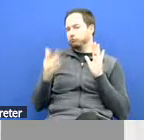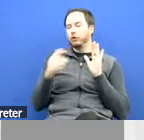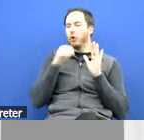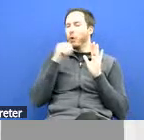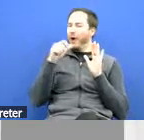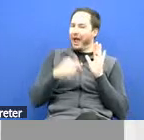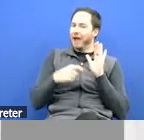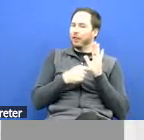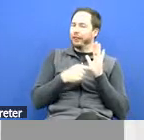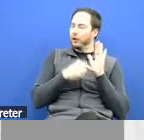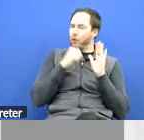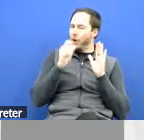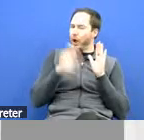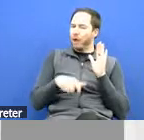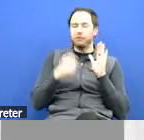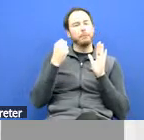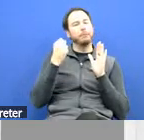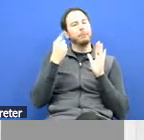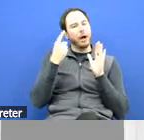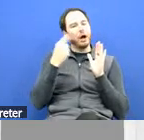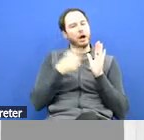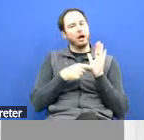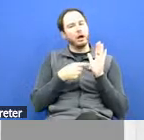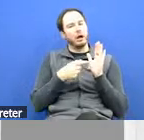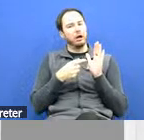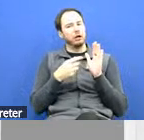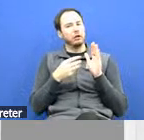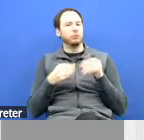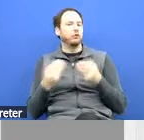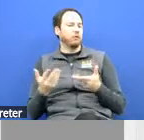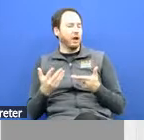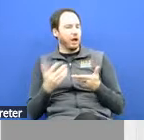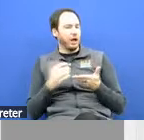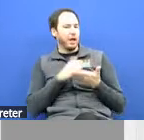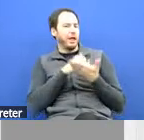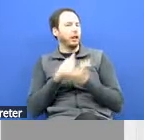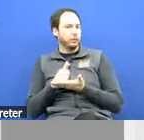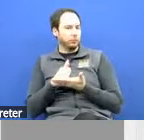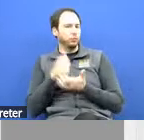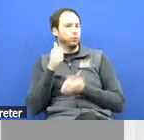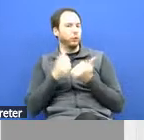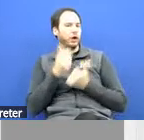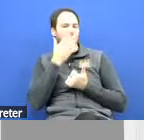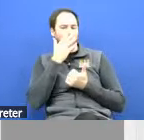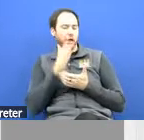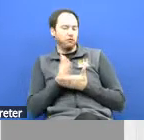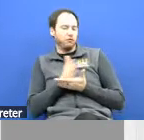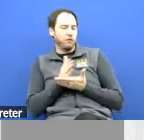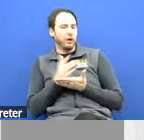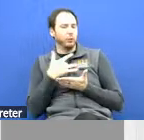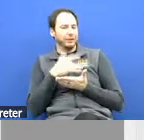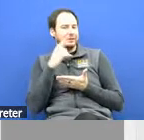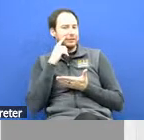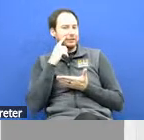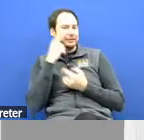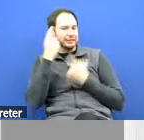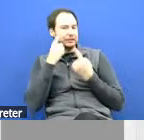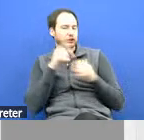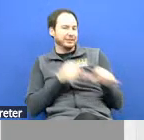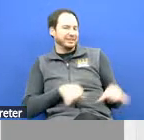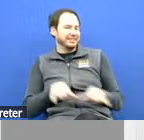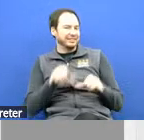have to choose those colors, but it just gives you an idea of colors that are consistent with the time